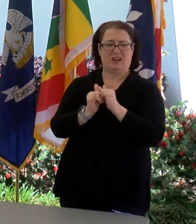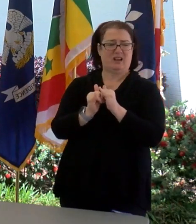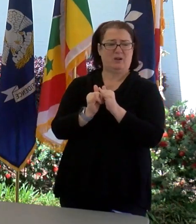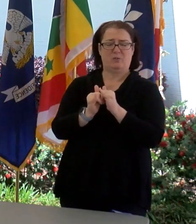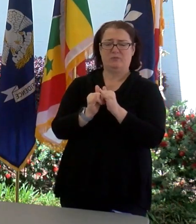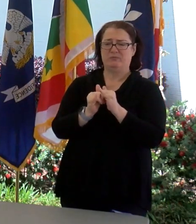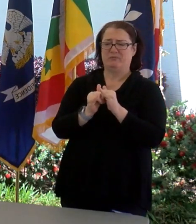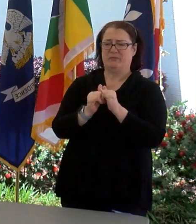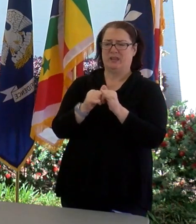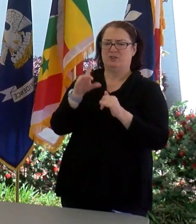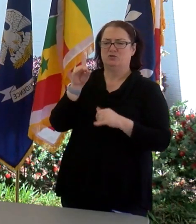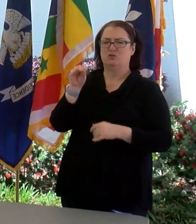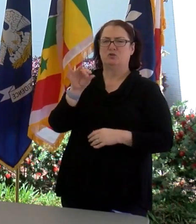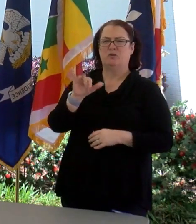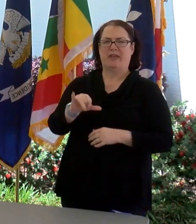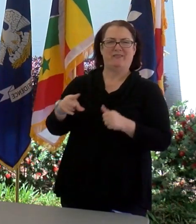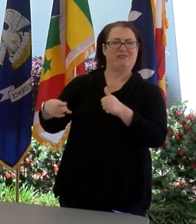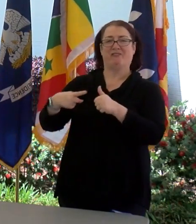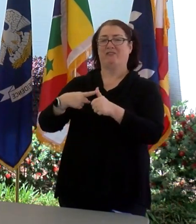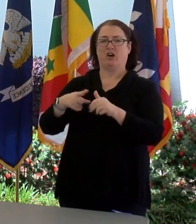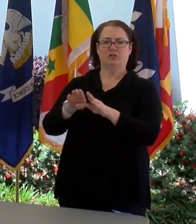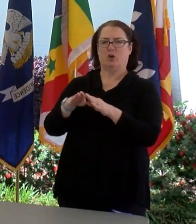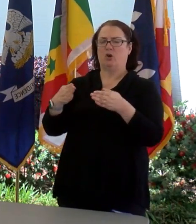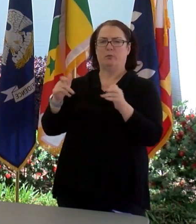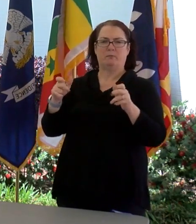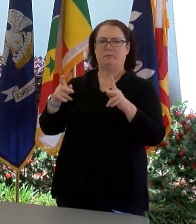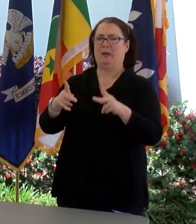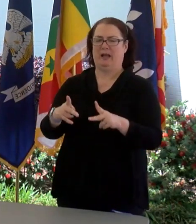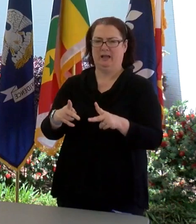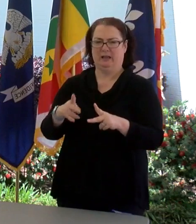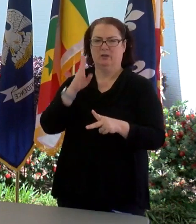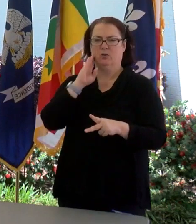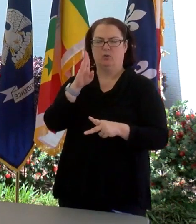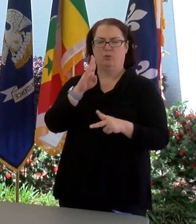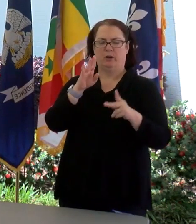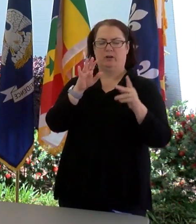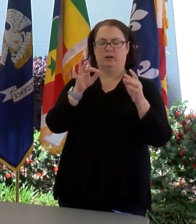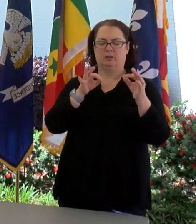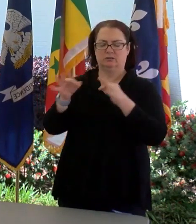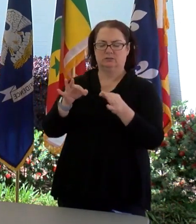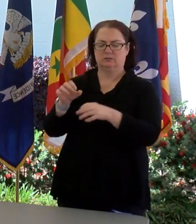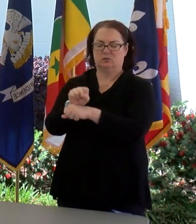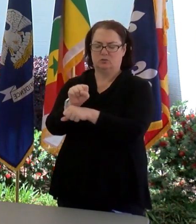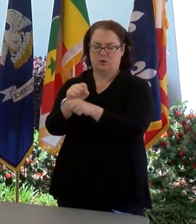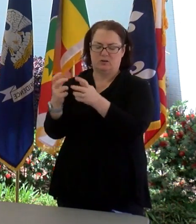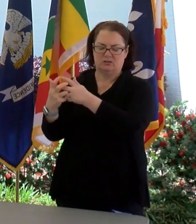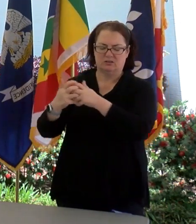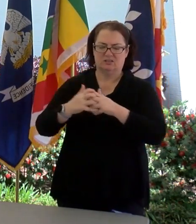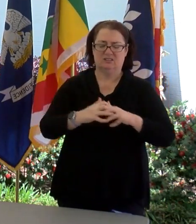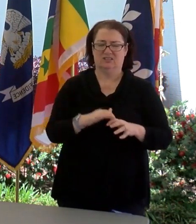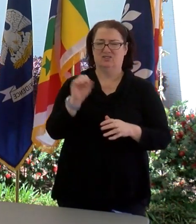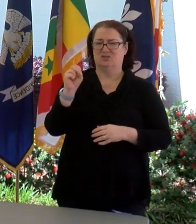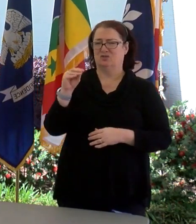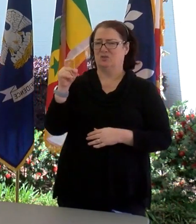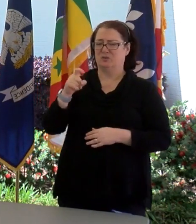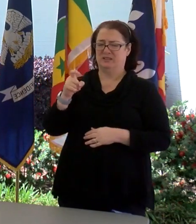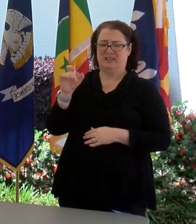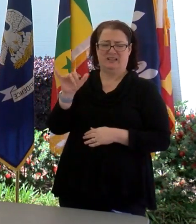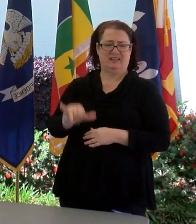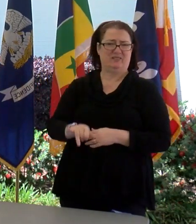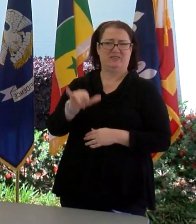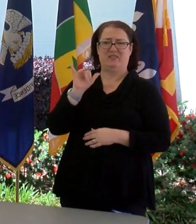first steps. The need for clear communication is more important than ever, so I thank our local